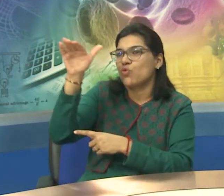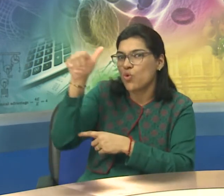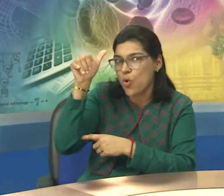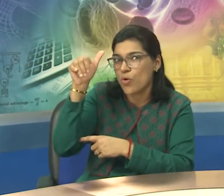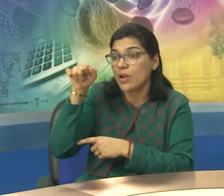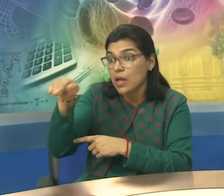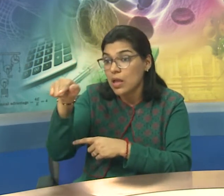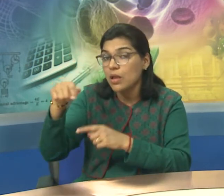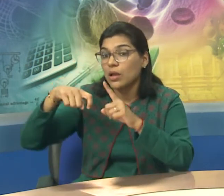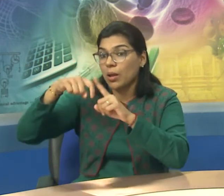provider.